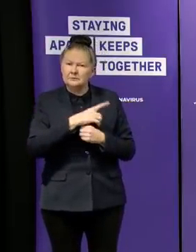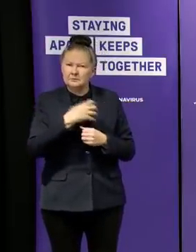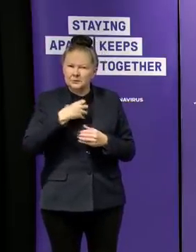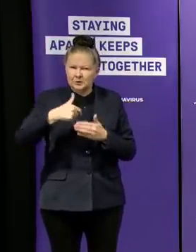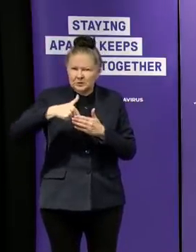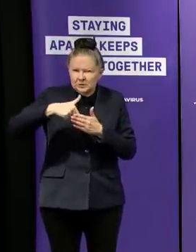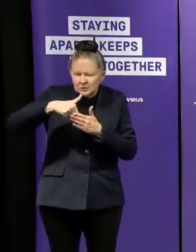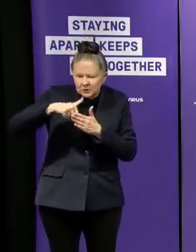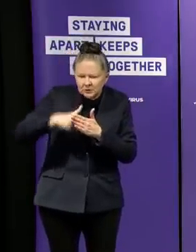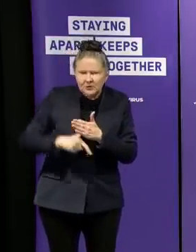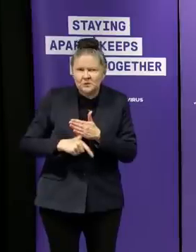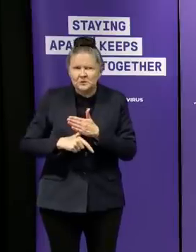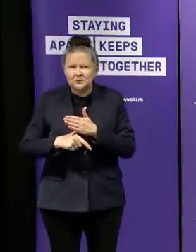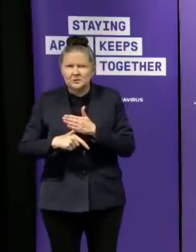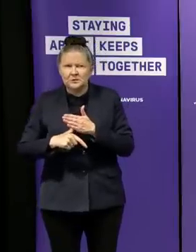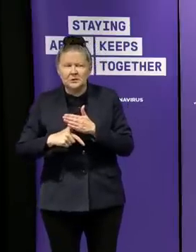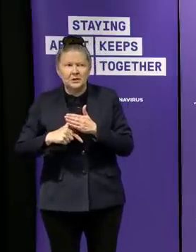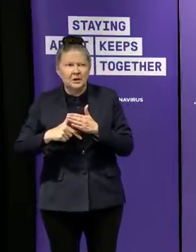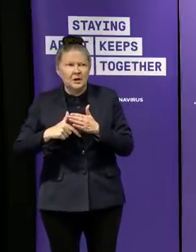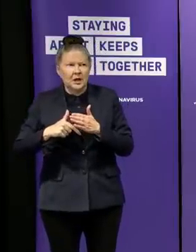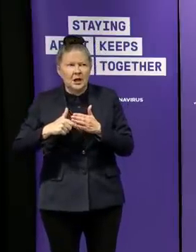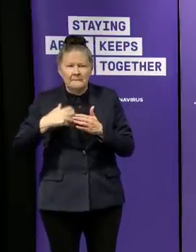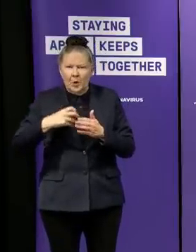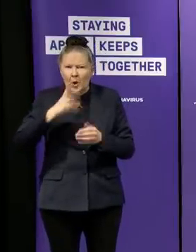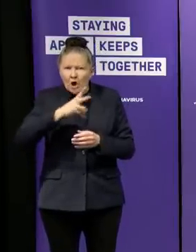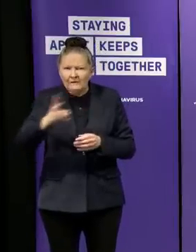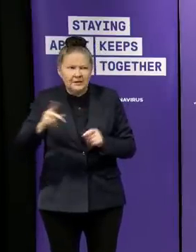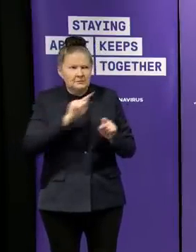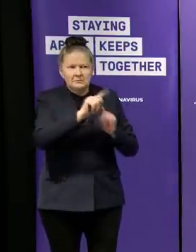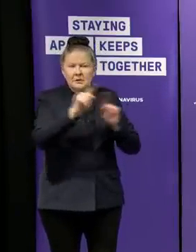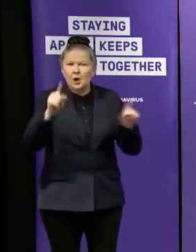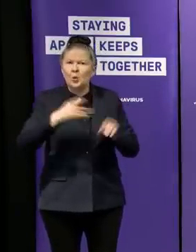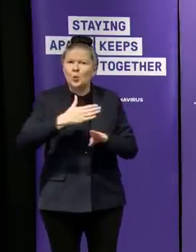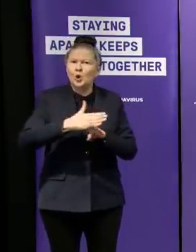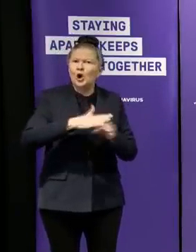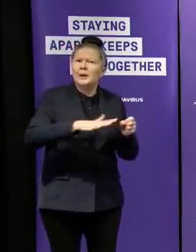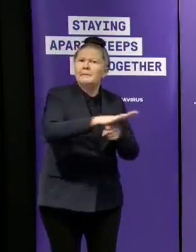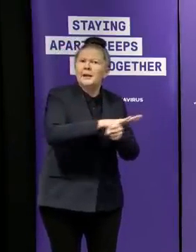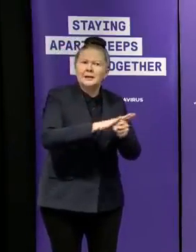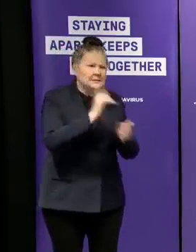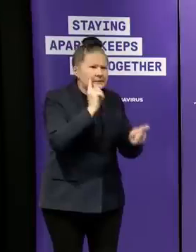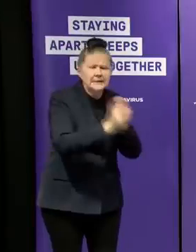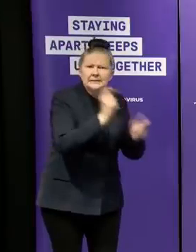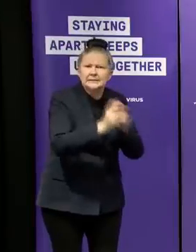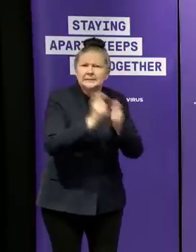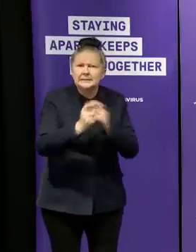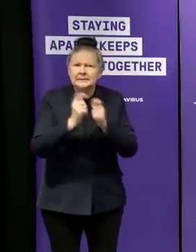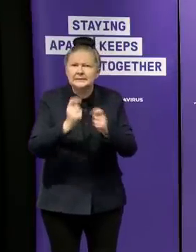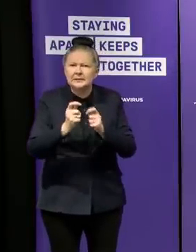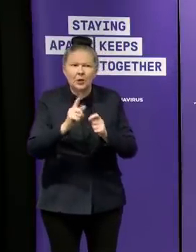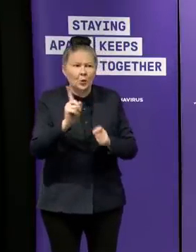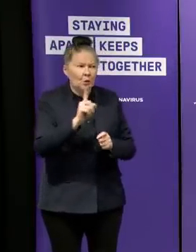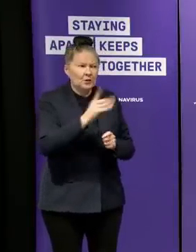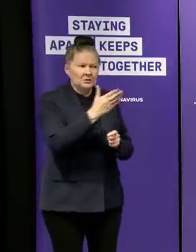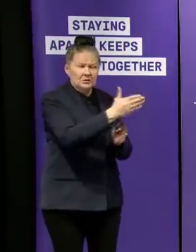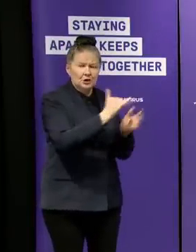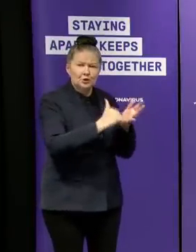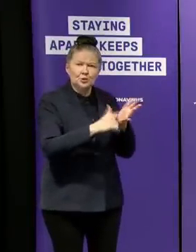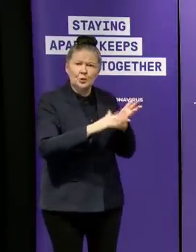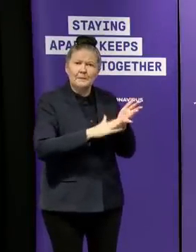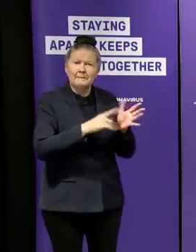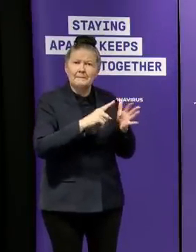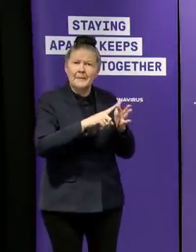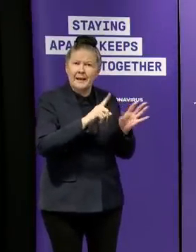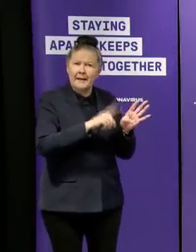common workplace testing and developing the rapid tests as well? Yes. So I imagine, as alluding to what Samaya said before, as we go back